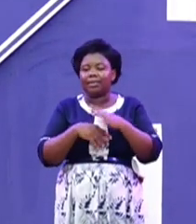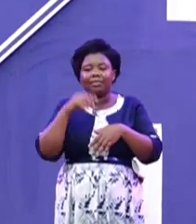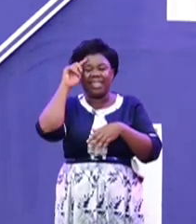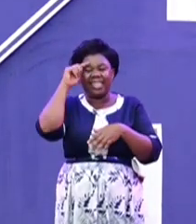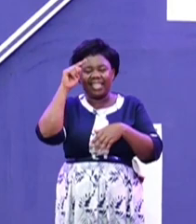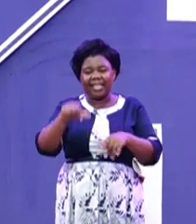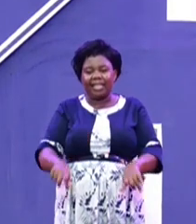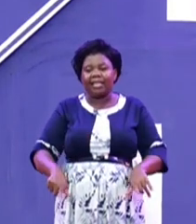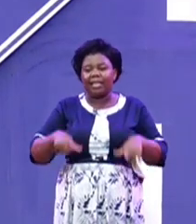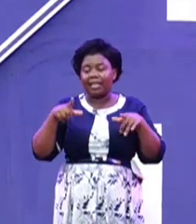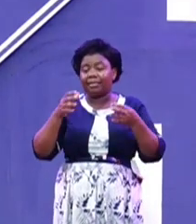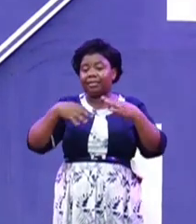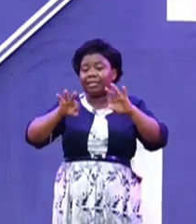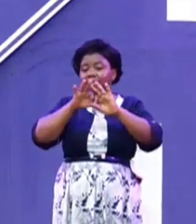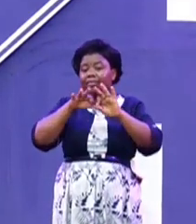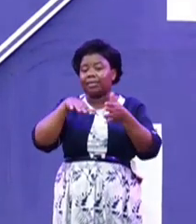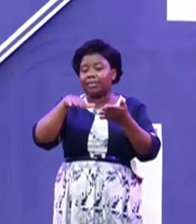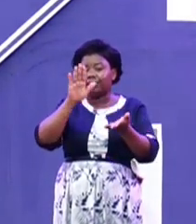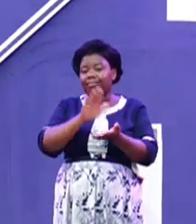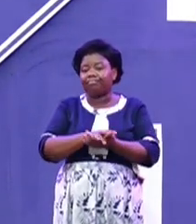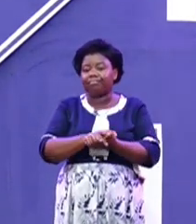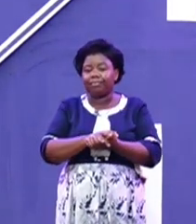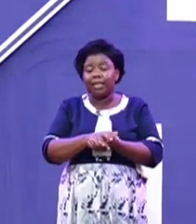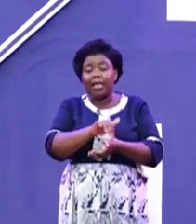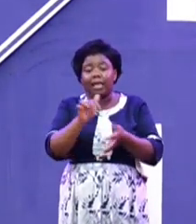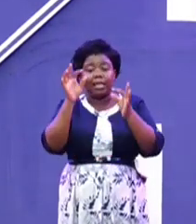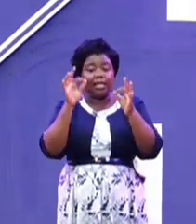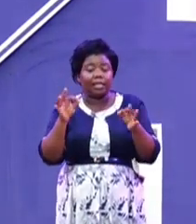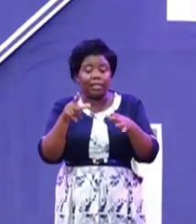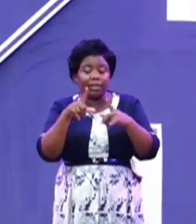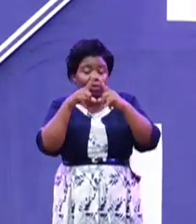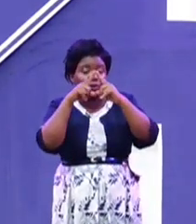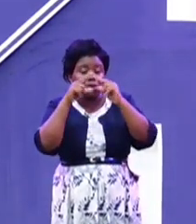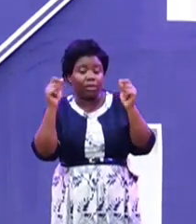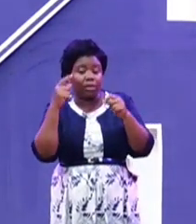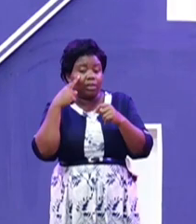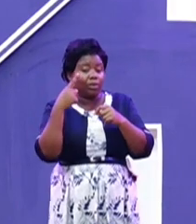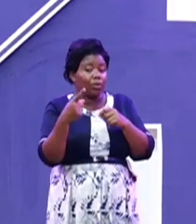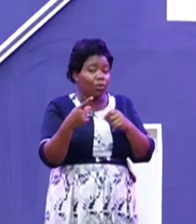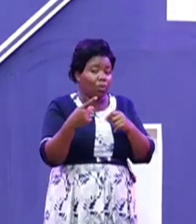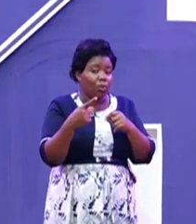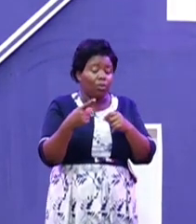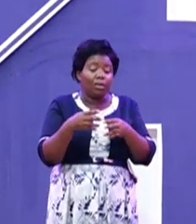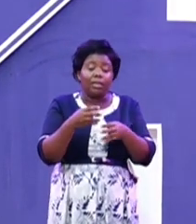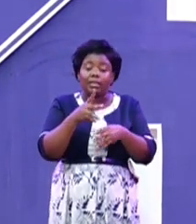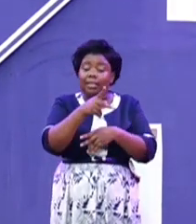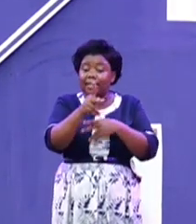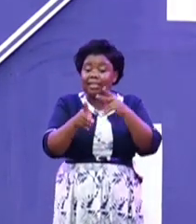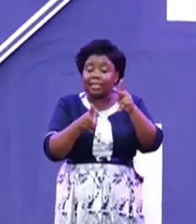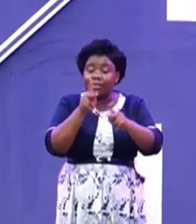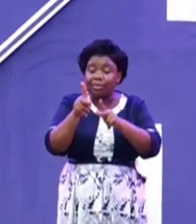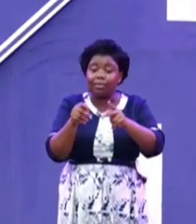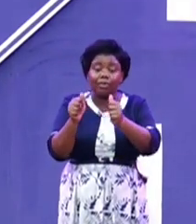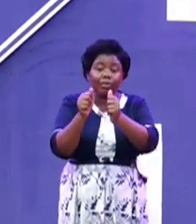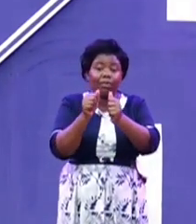daily tangibles and we forget that life is vital. Ekirala, ebigambo bino bitulaga abantu bano enkolagana yaabwe nabo